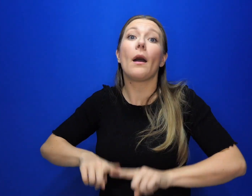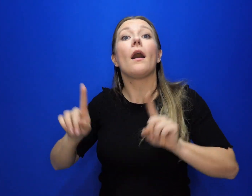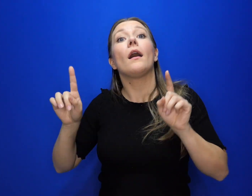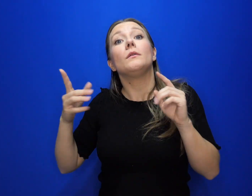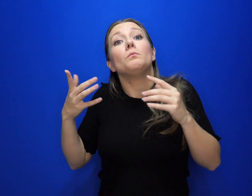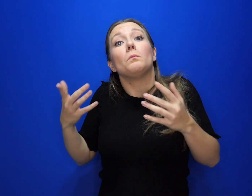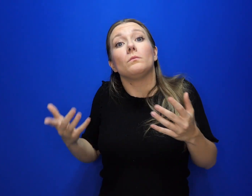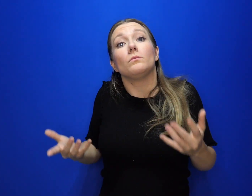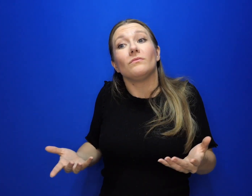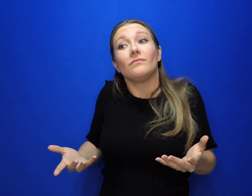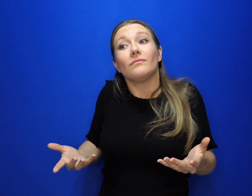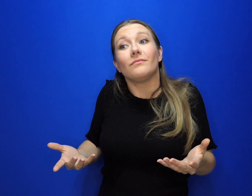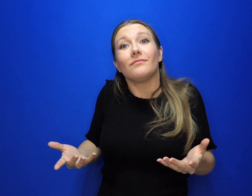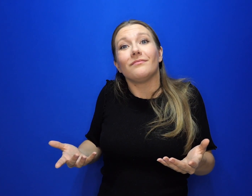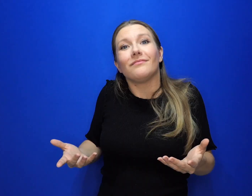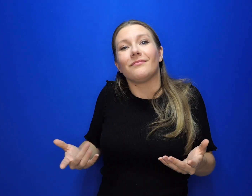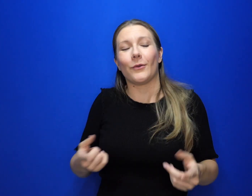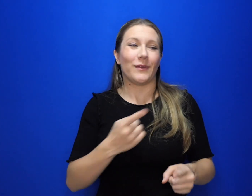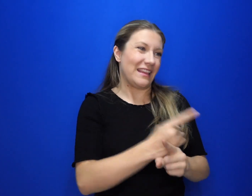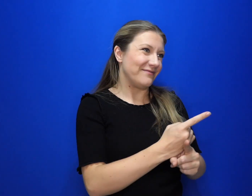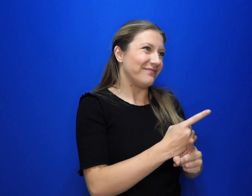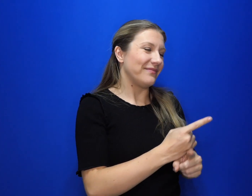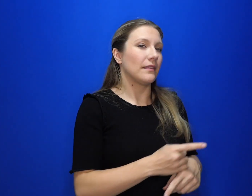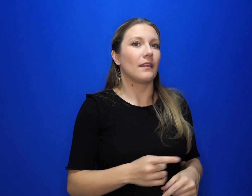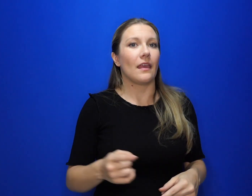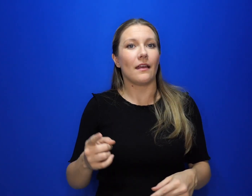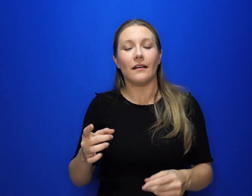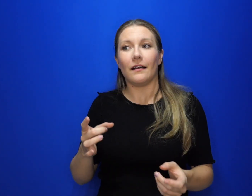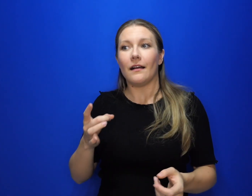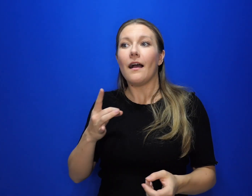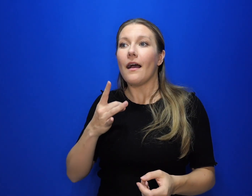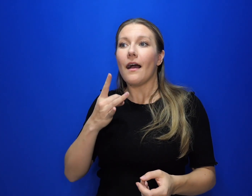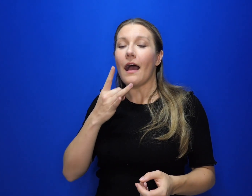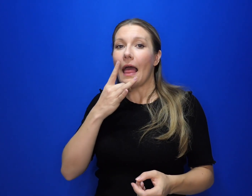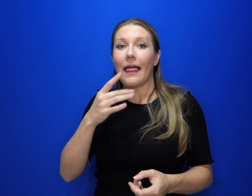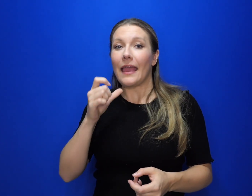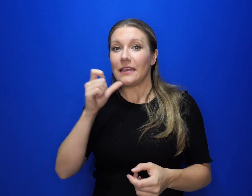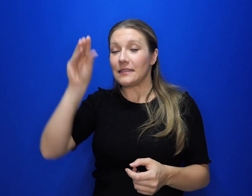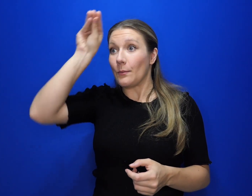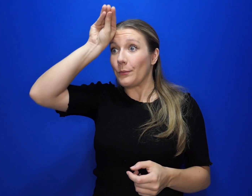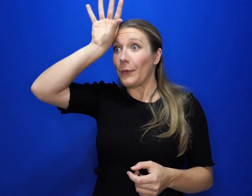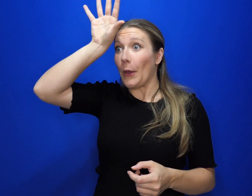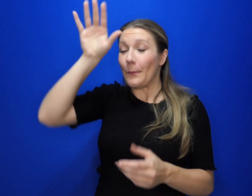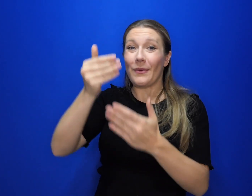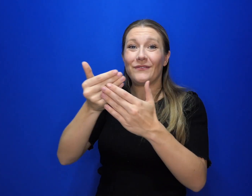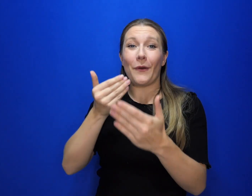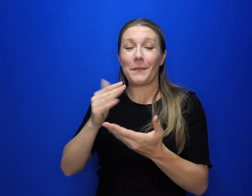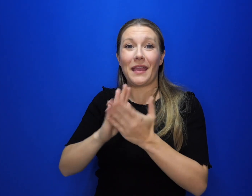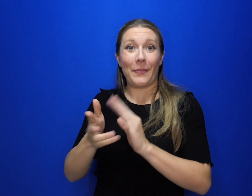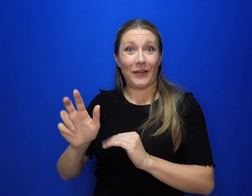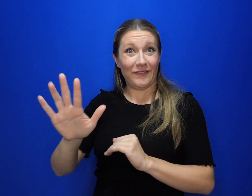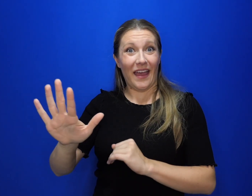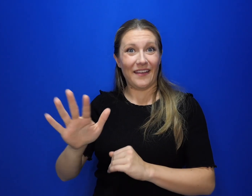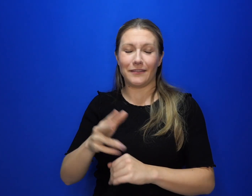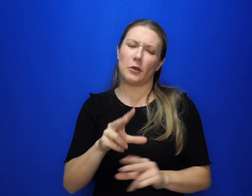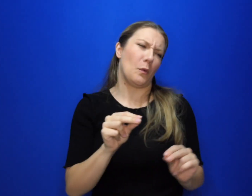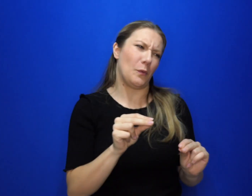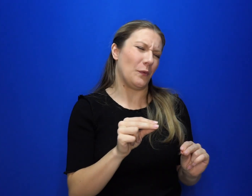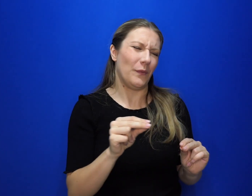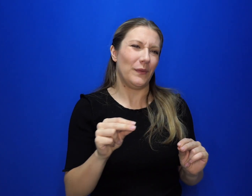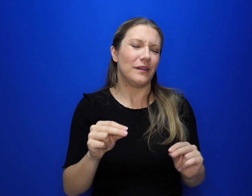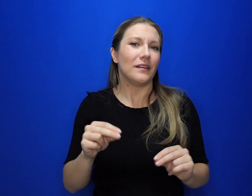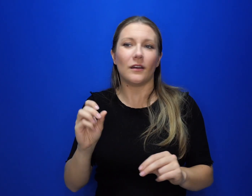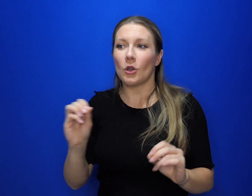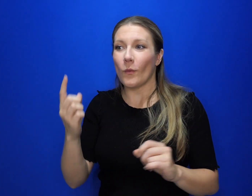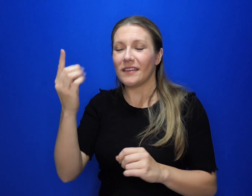again, correct. A light doesn't go off on your forehead before your blood sugar goes to 35. Like it's just, nobody